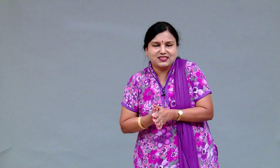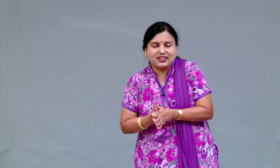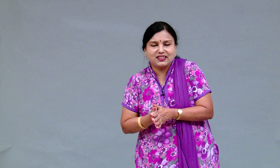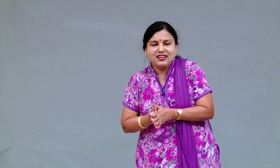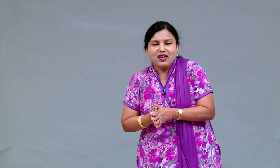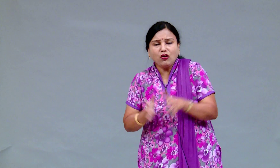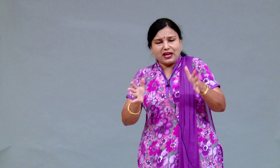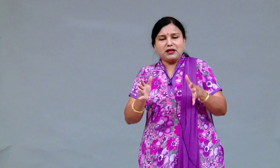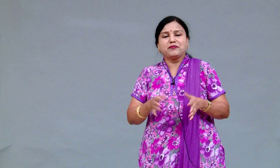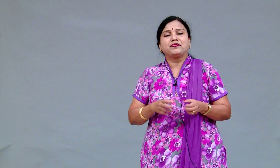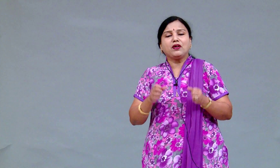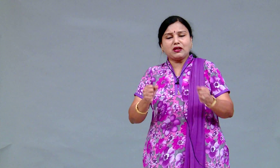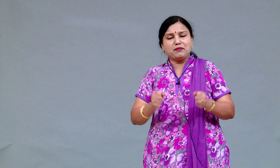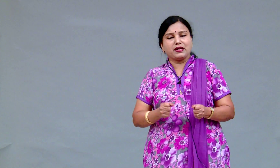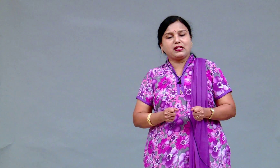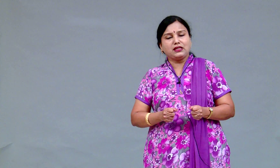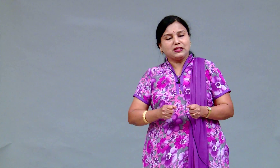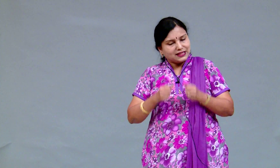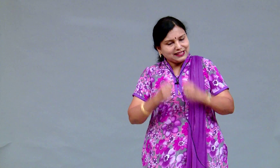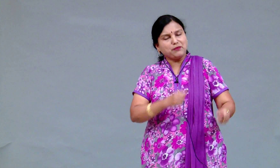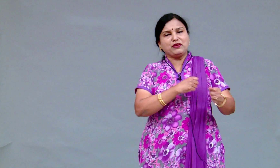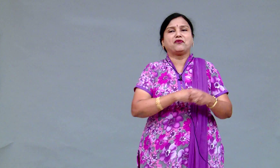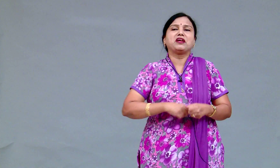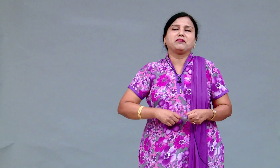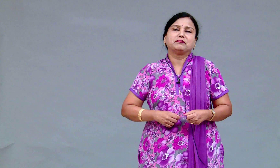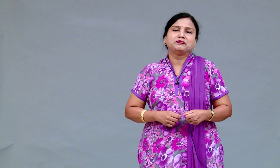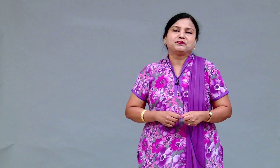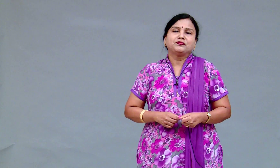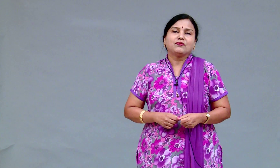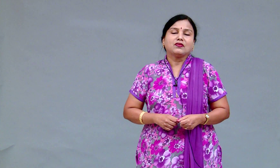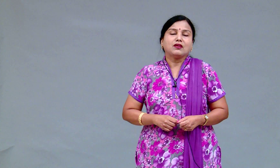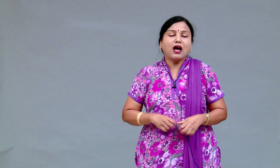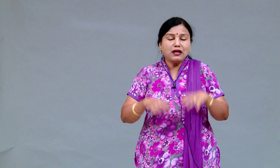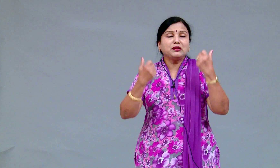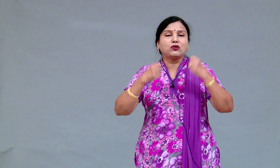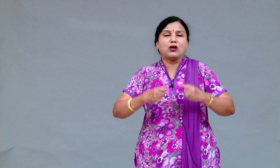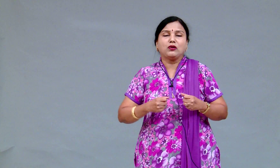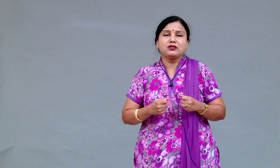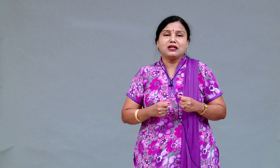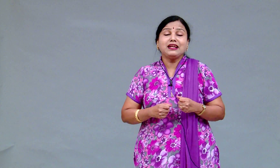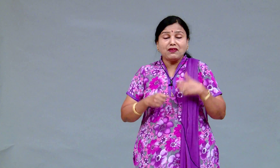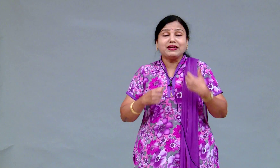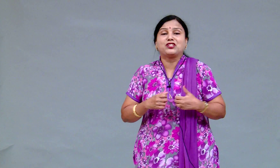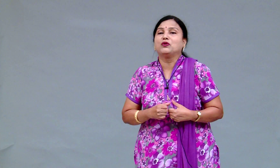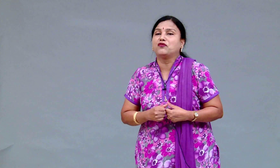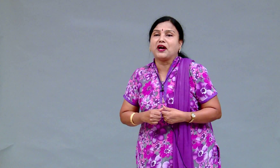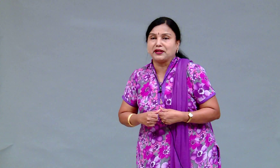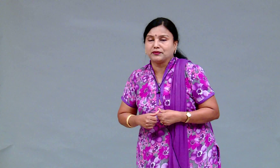said, "Okay, okay, monkey, set me free. I will go out and I will get you a fire."